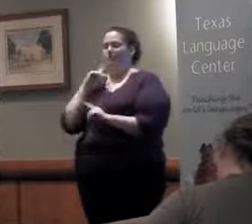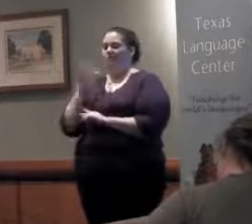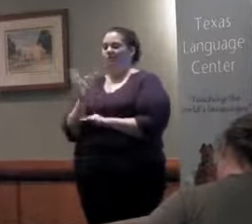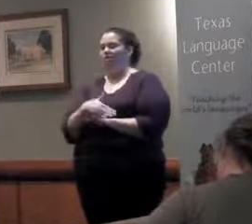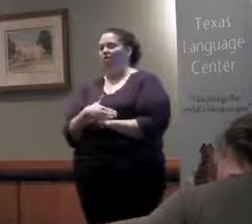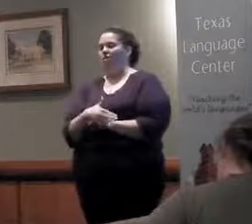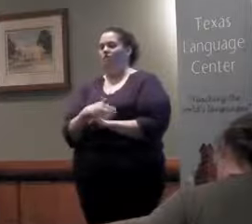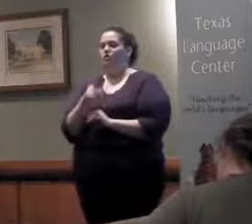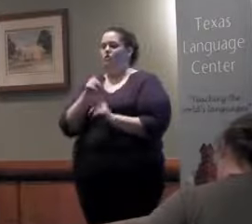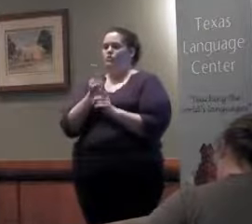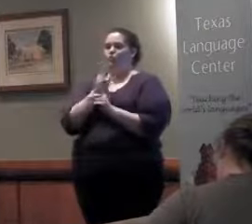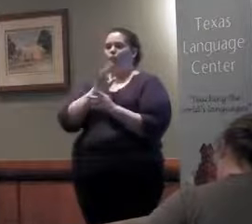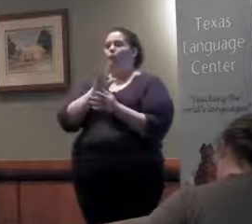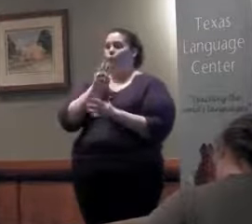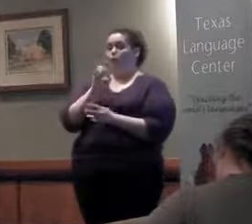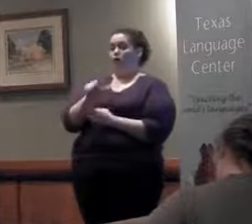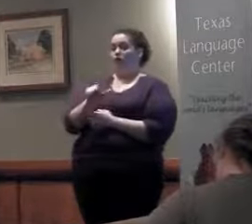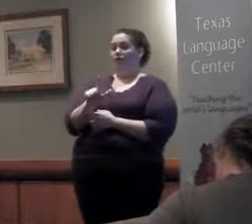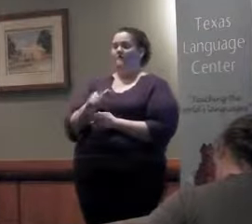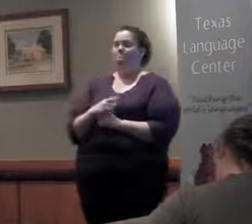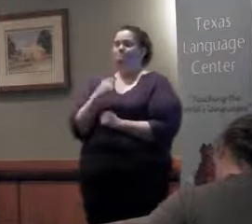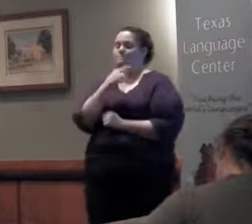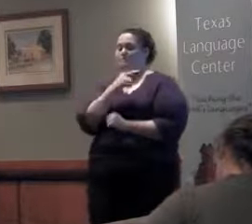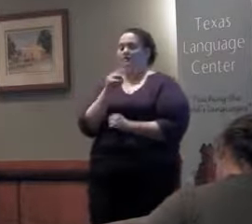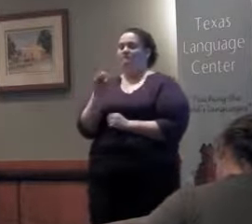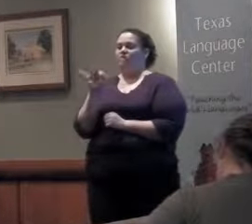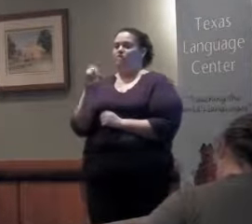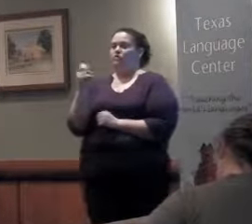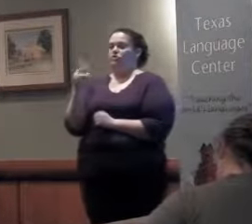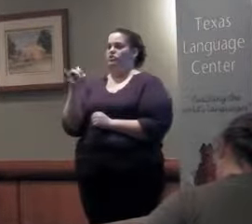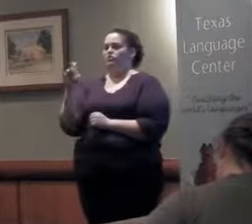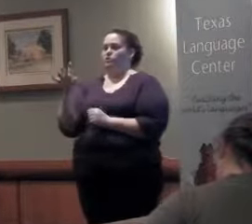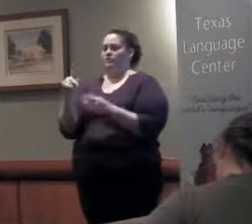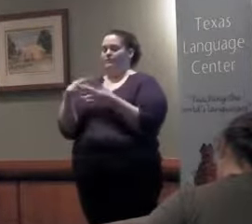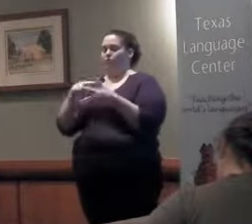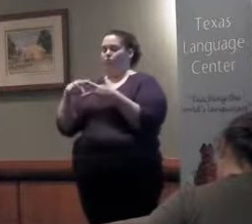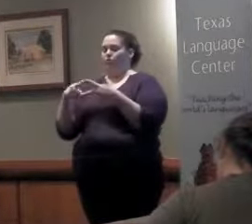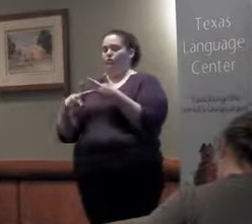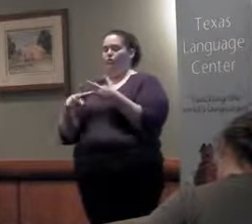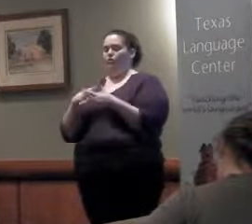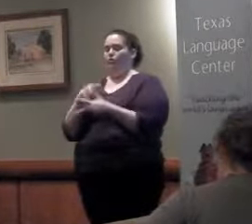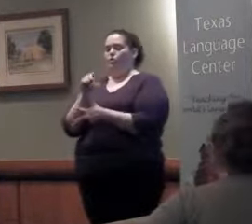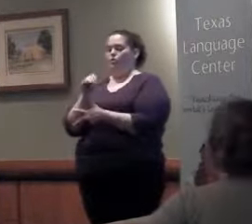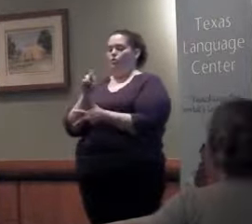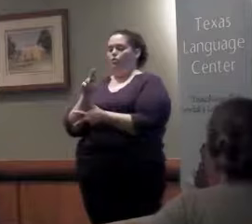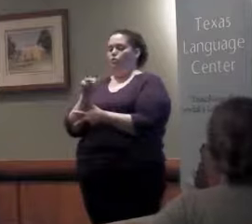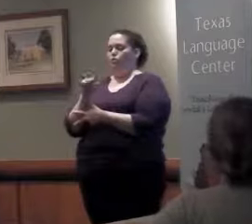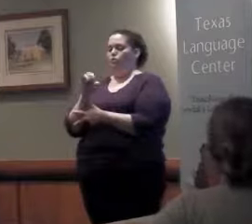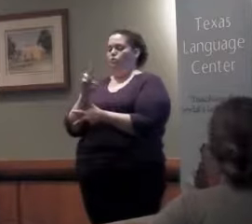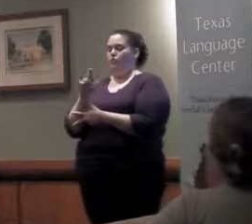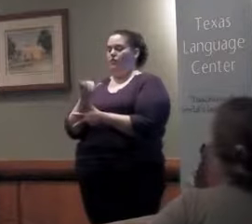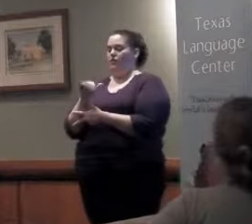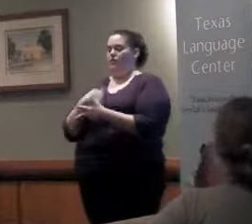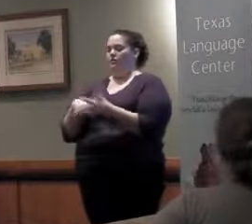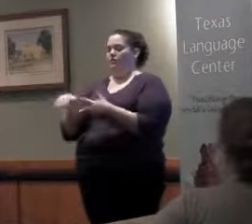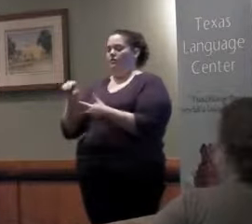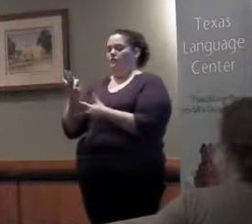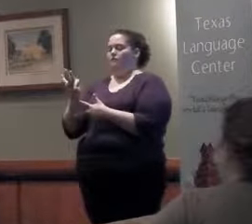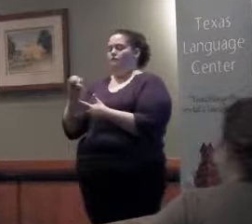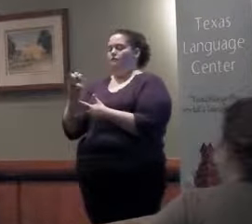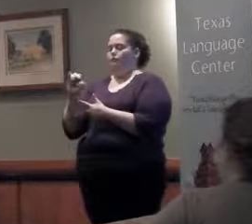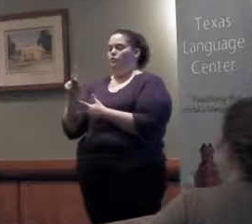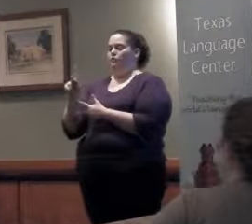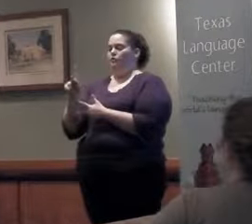literature, or at least what does Frischberg mean? So she breaks it down into 3 different points: oratory, folklore, and performance art. And I